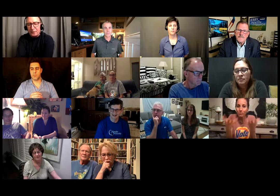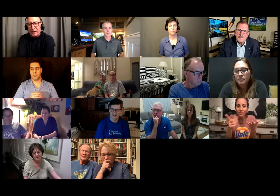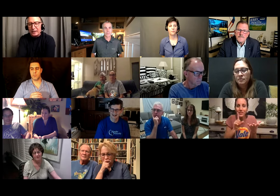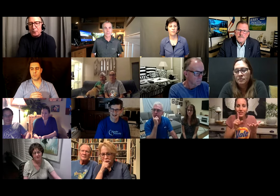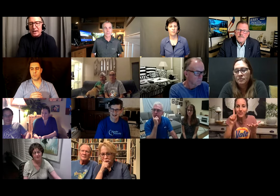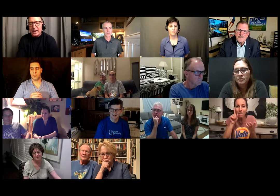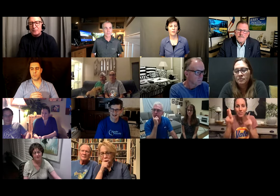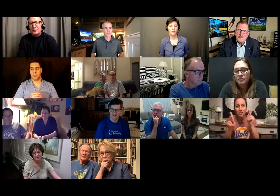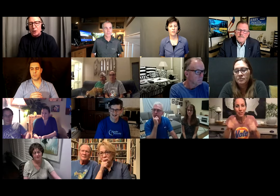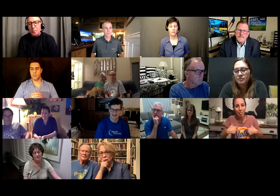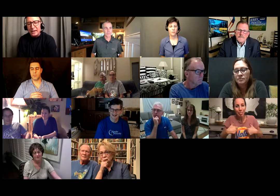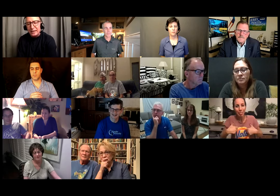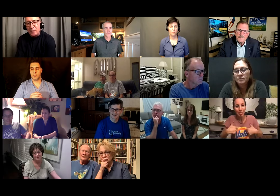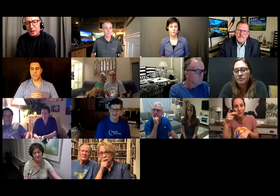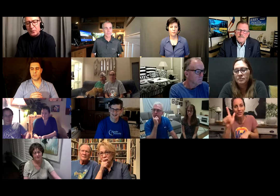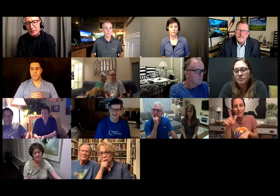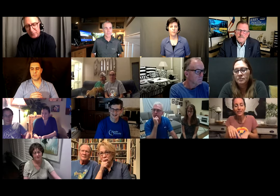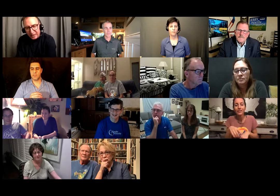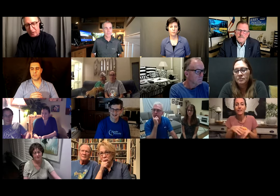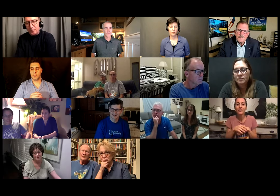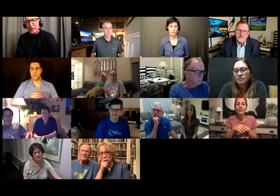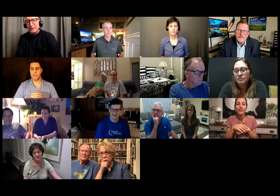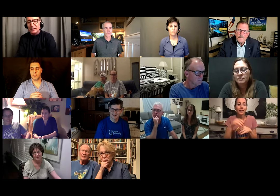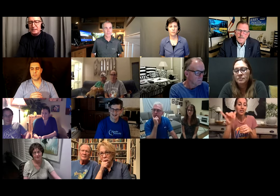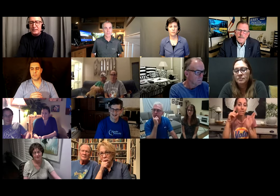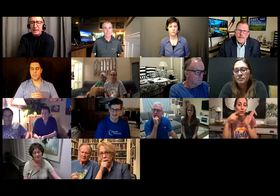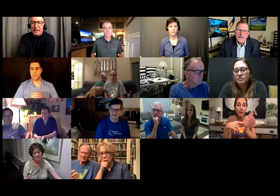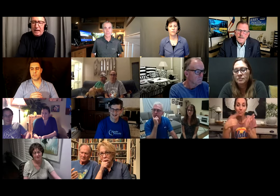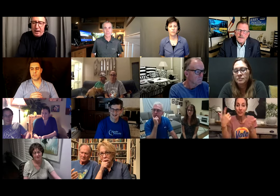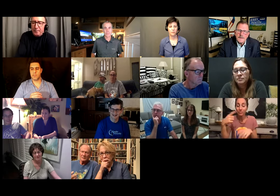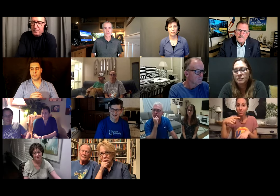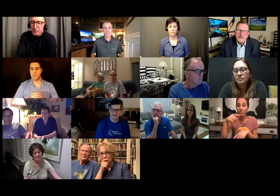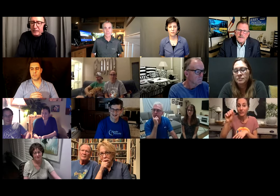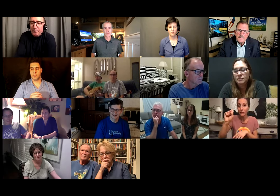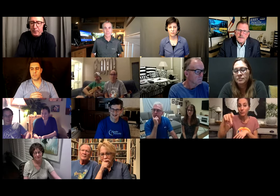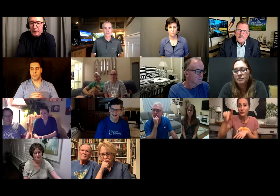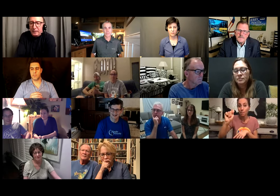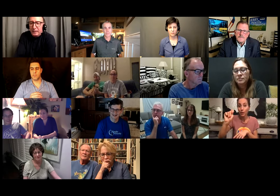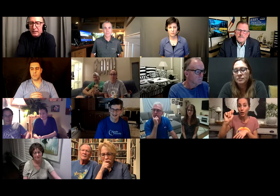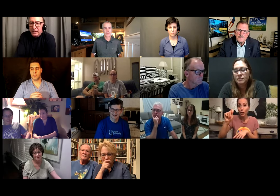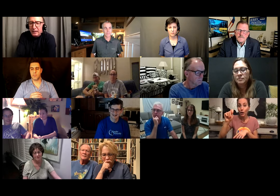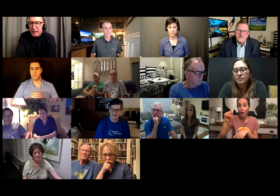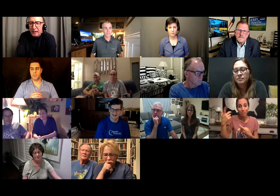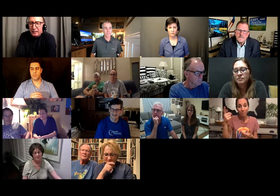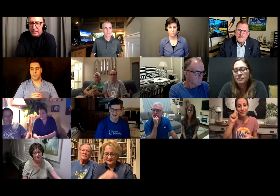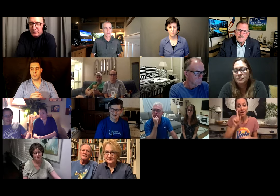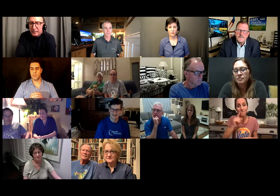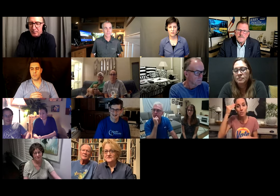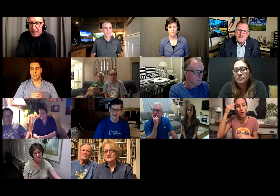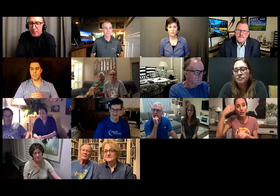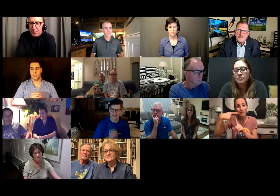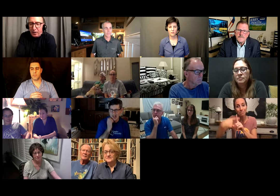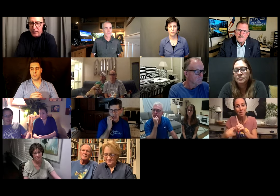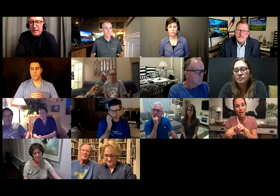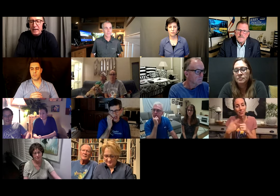celebrating the fact that we have so many deaf people living here in Pleasanton? For example,